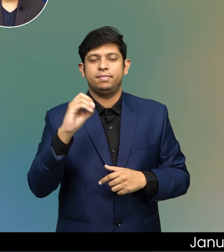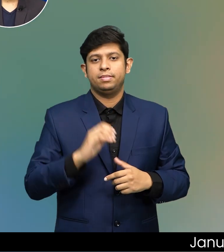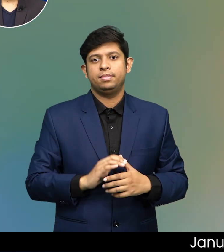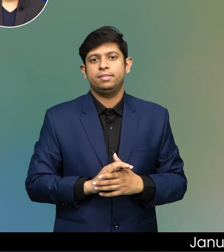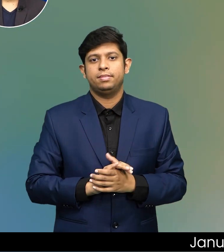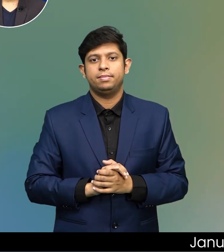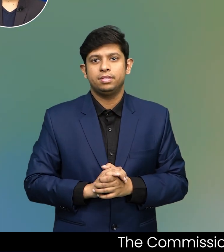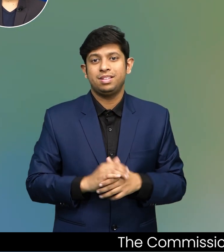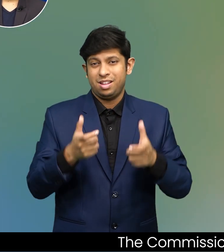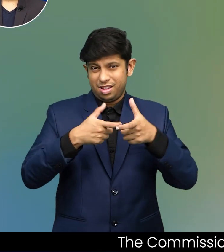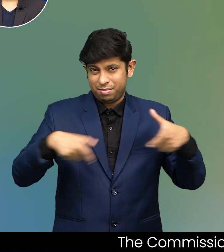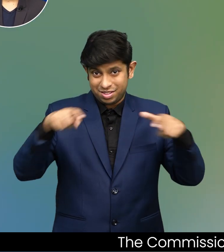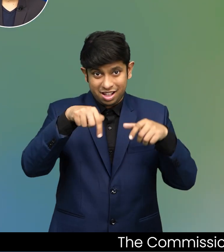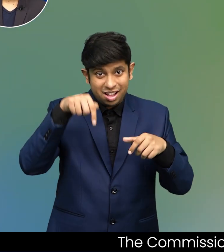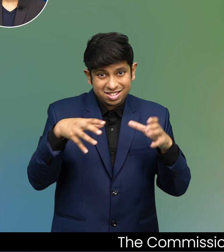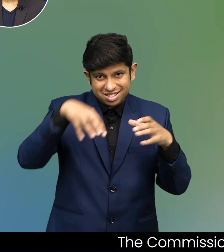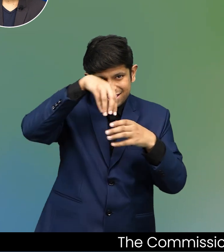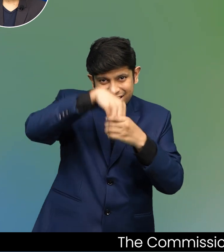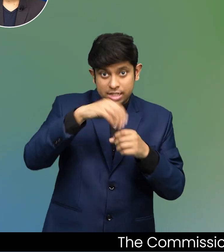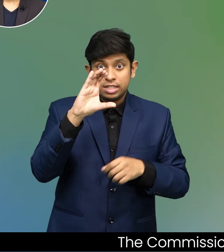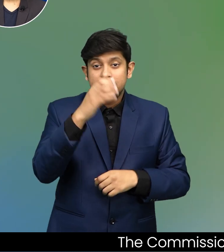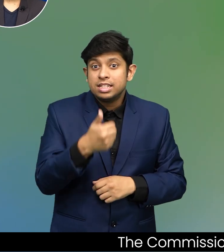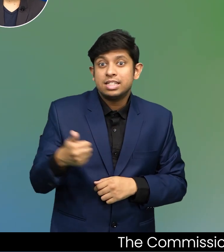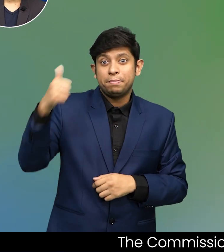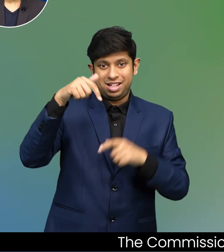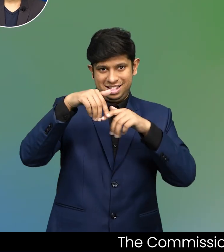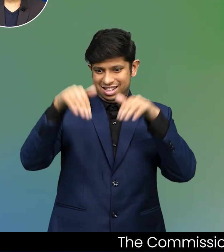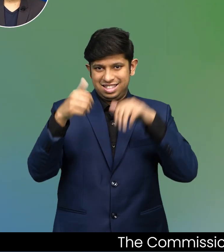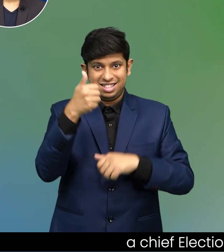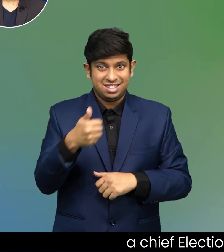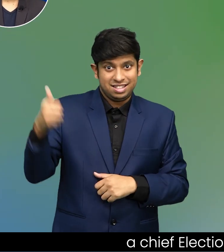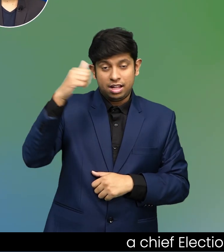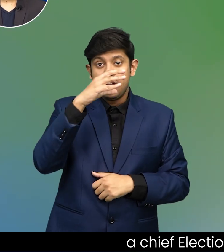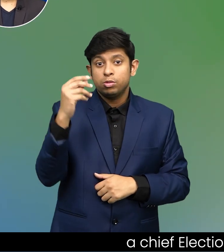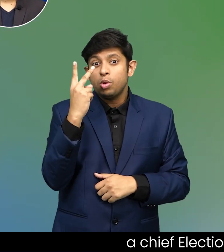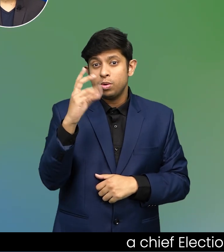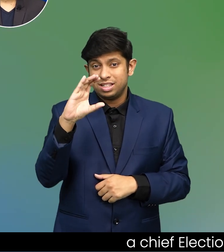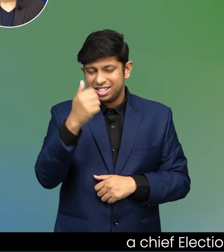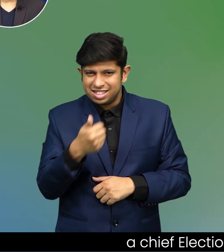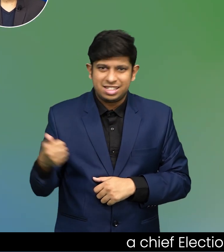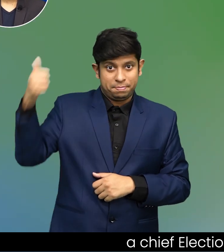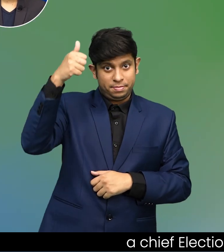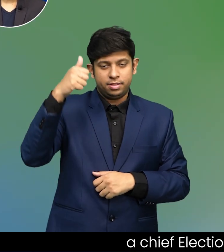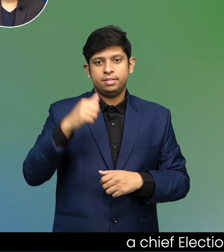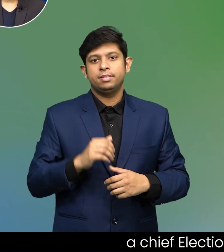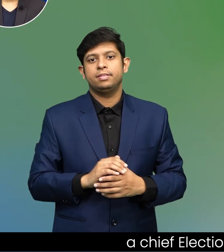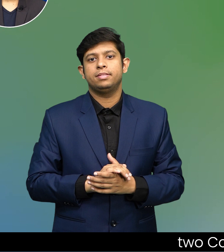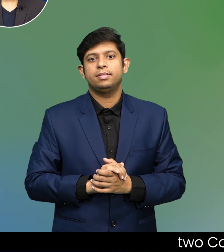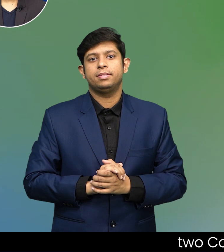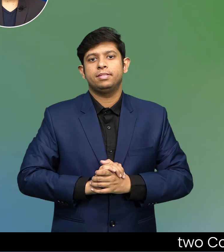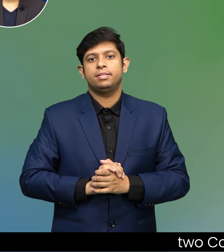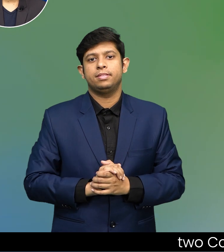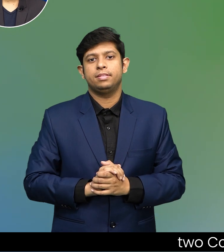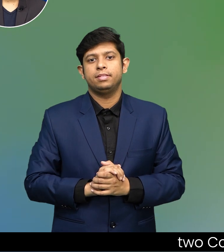1950. The Commission currently consists of a Chief Election Commissioner and